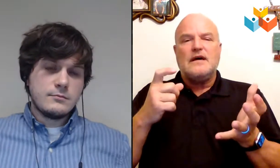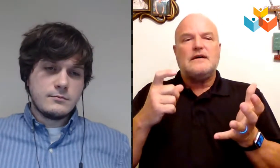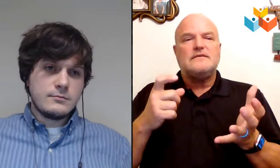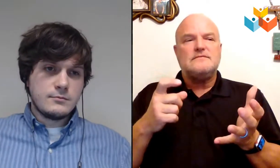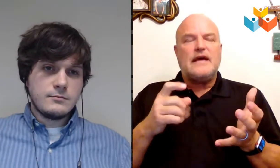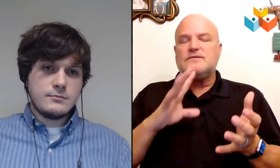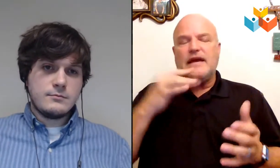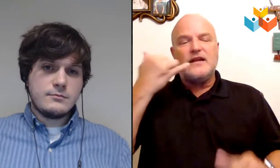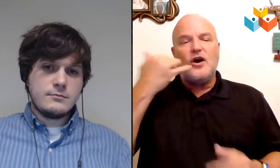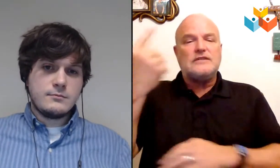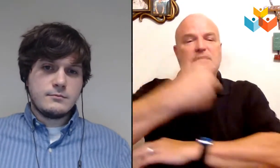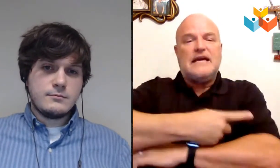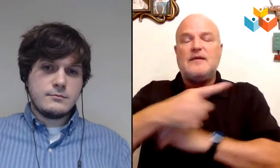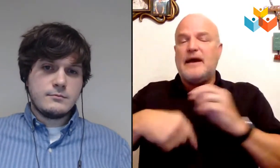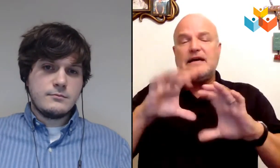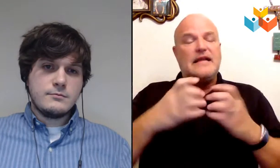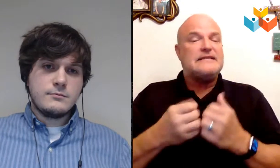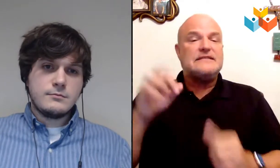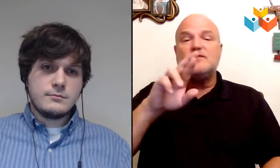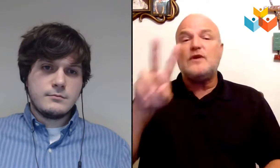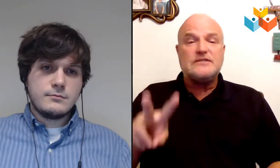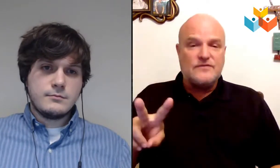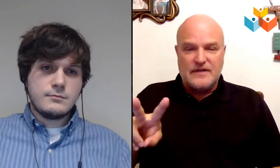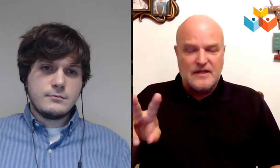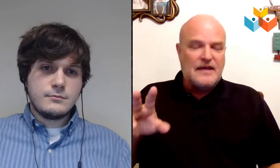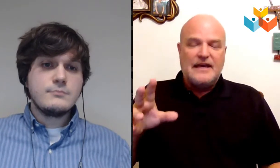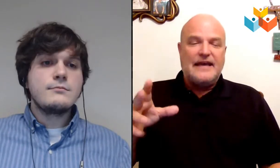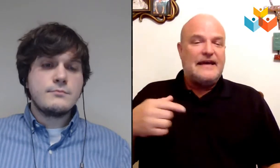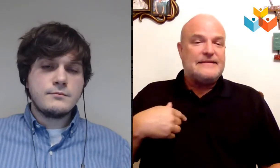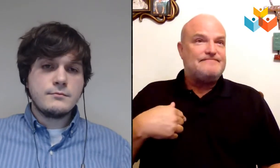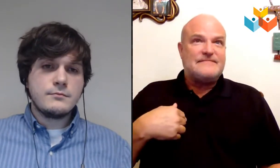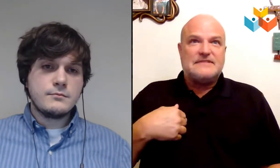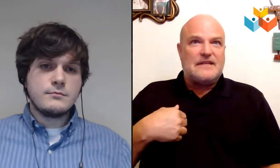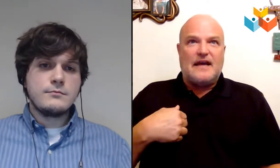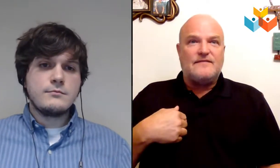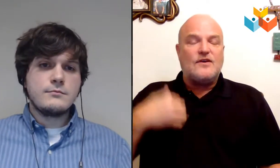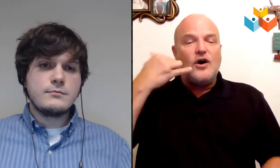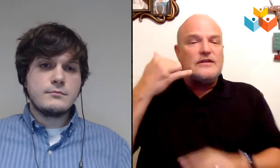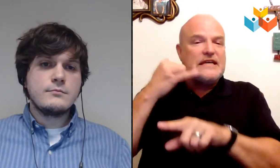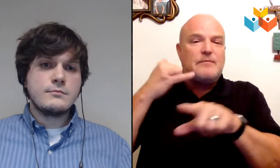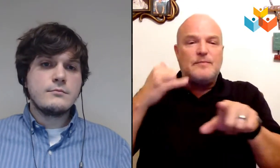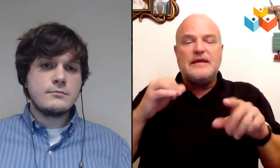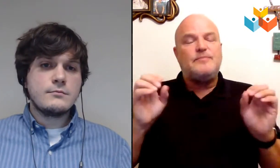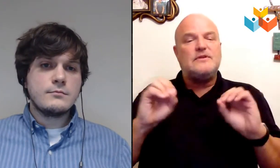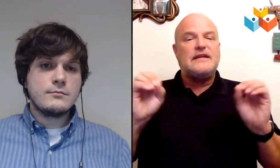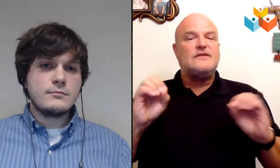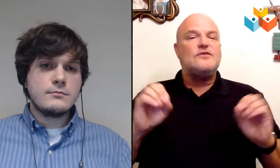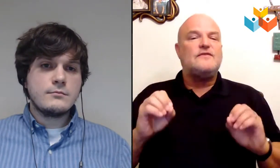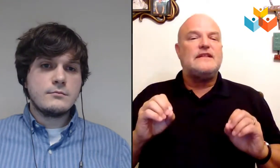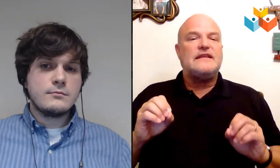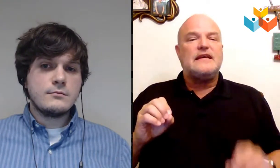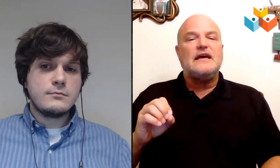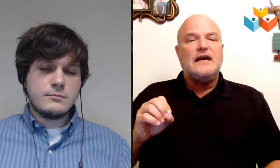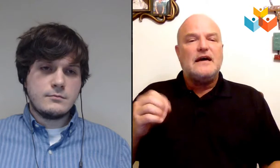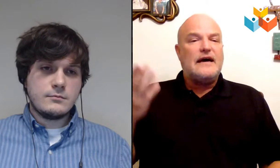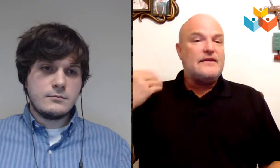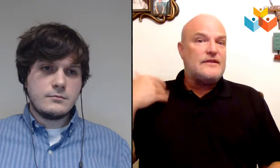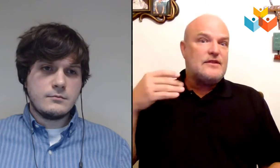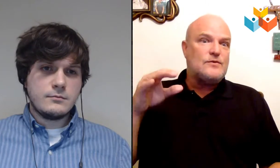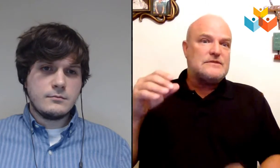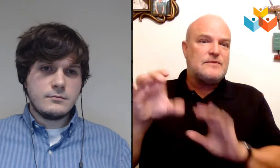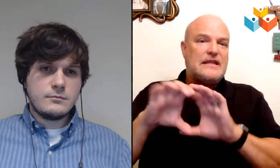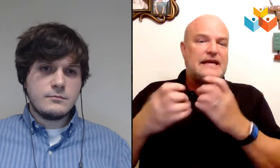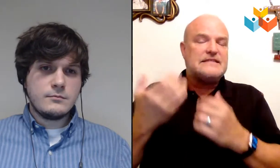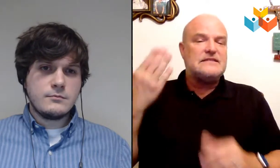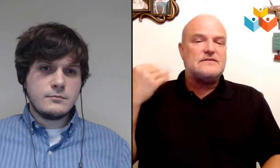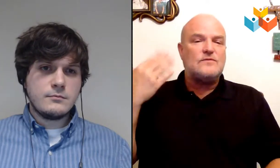I actually had a call today about classes in Russellville, and I've called a couple of people and I don't know of anything. I know